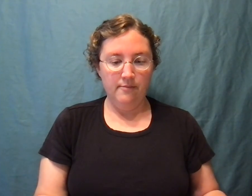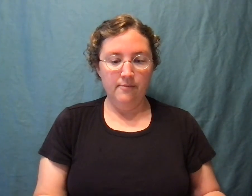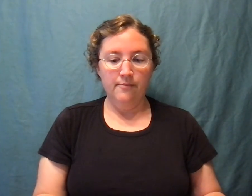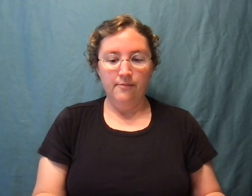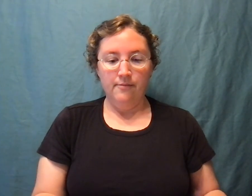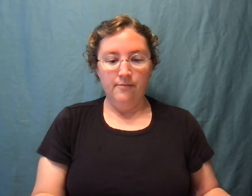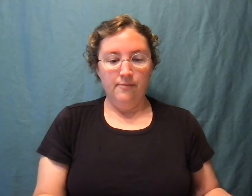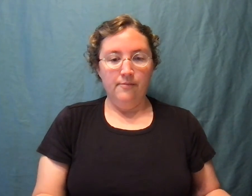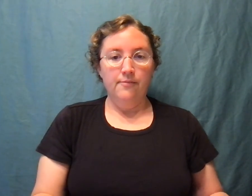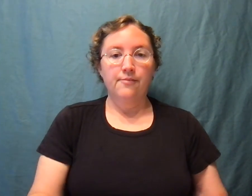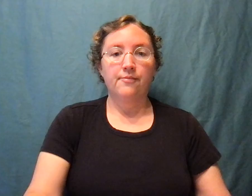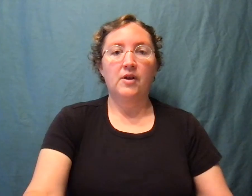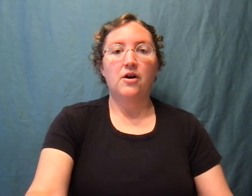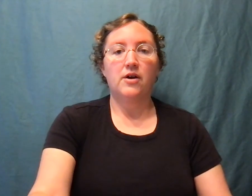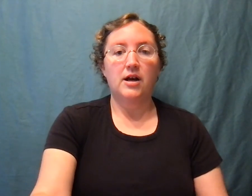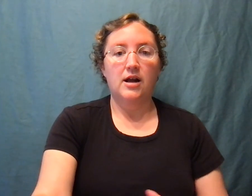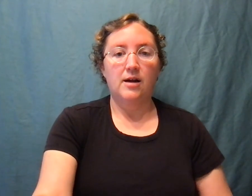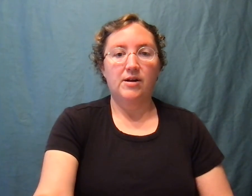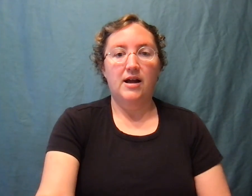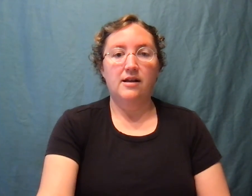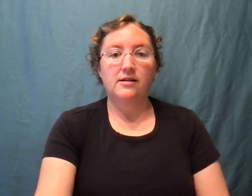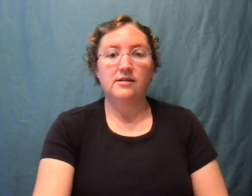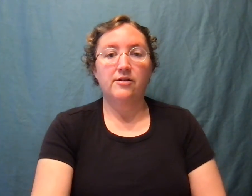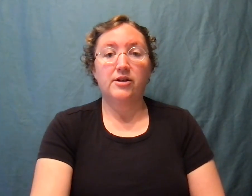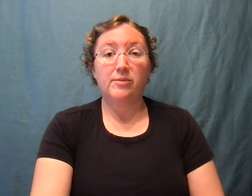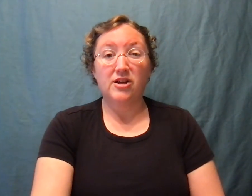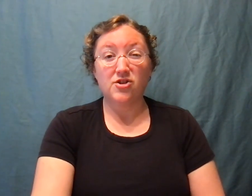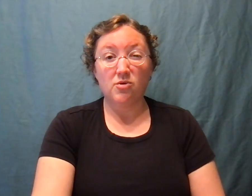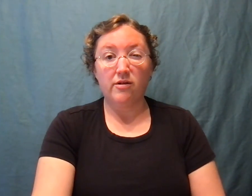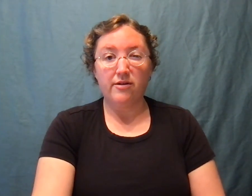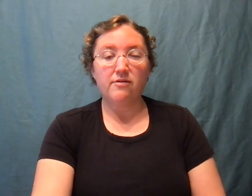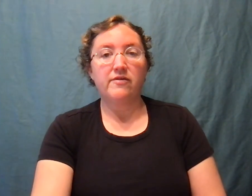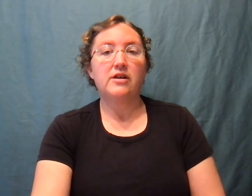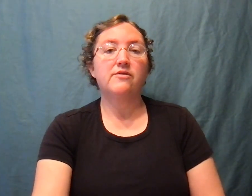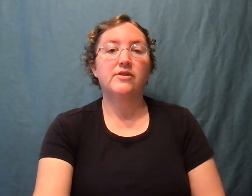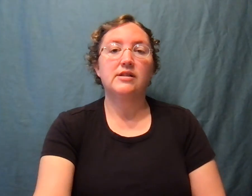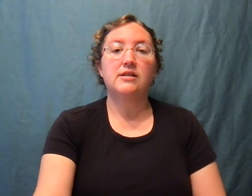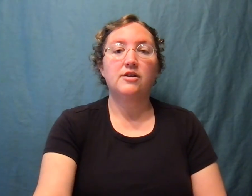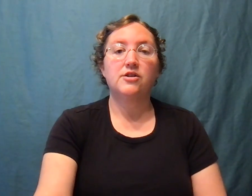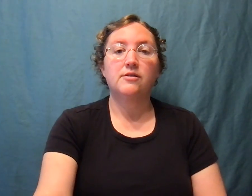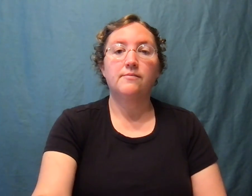All right, and I'm going to end this now, and there'll be a short third video for this section.